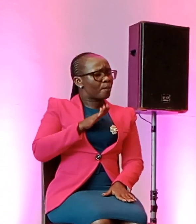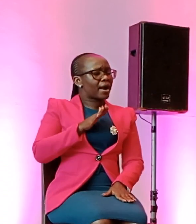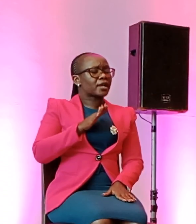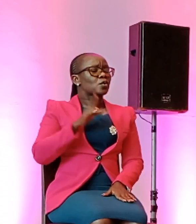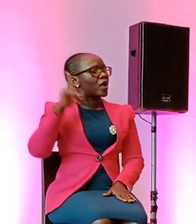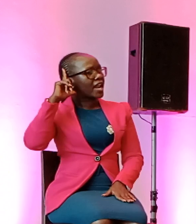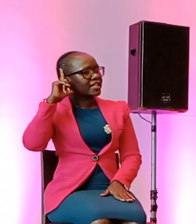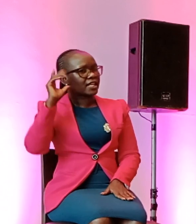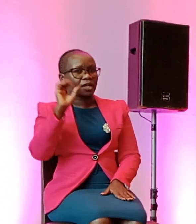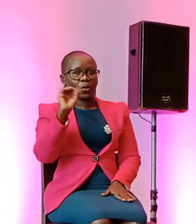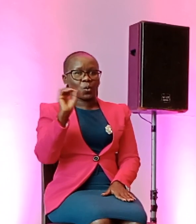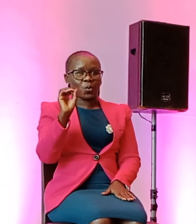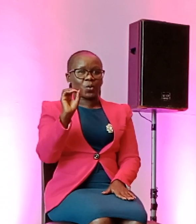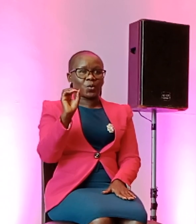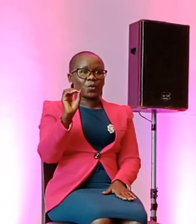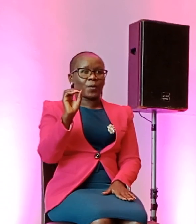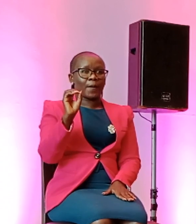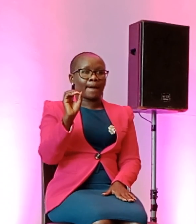not listen.